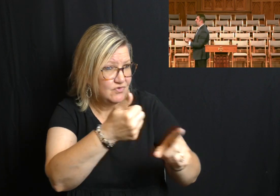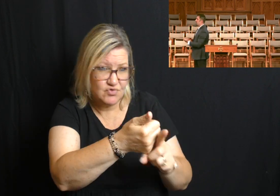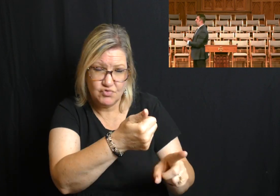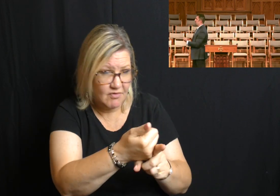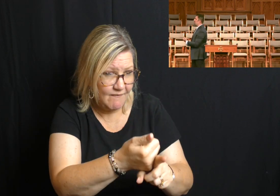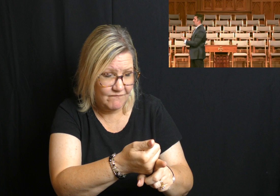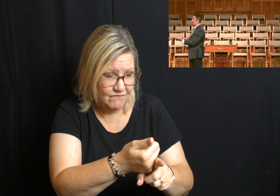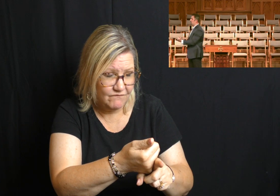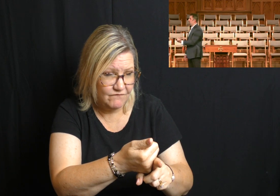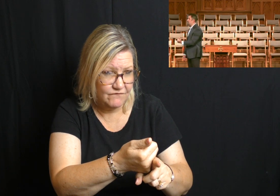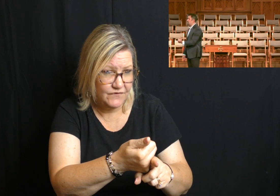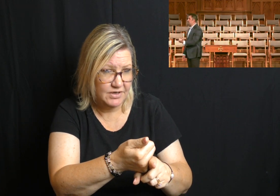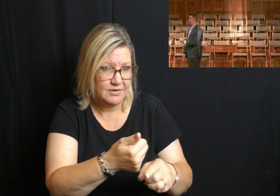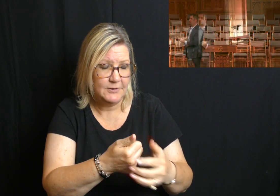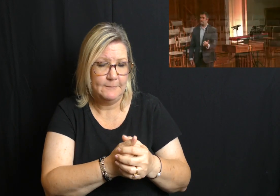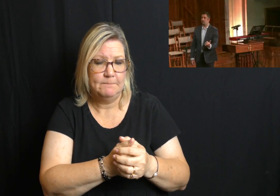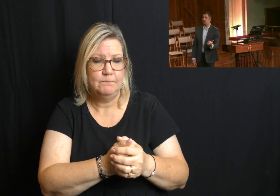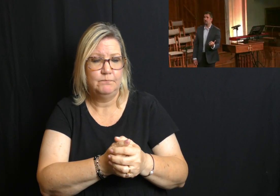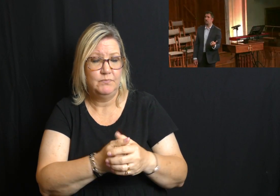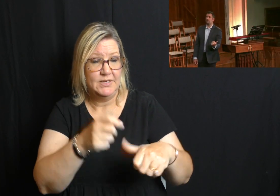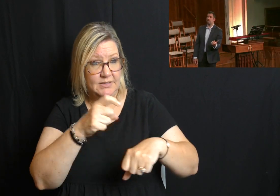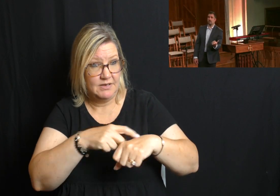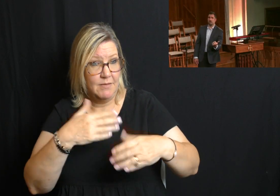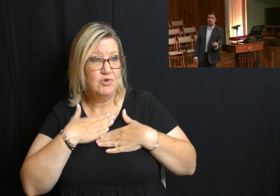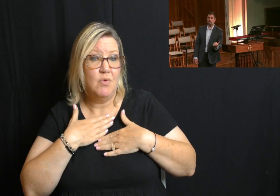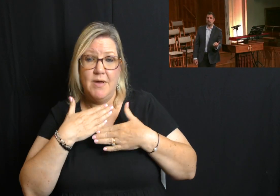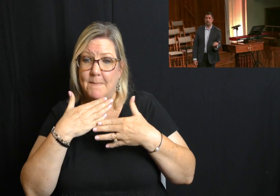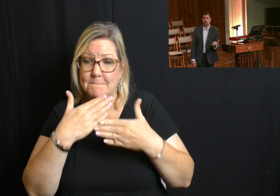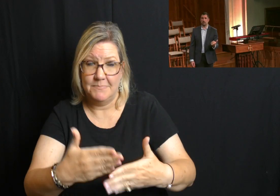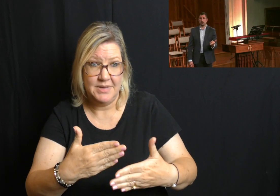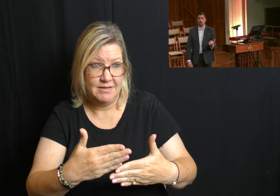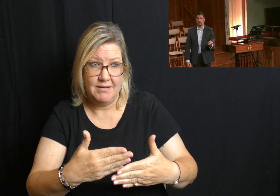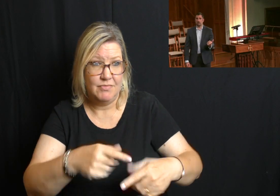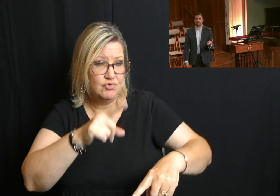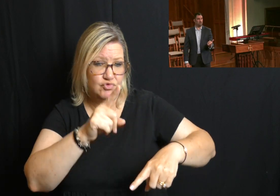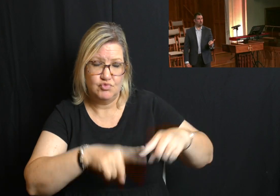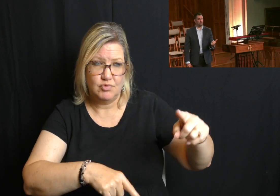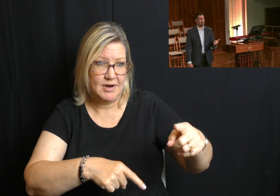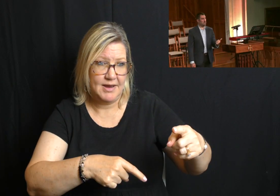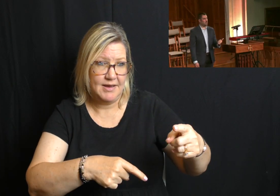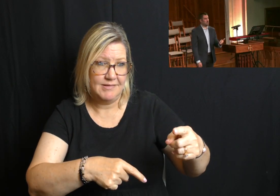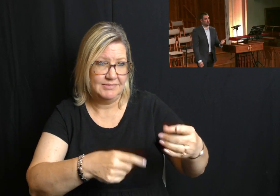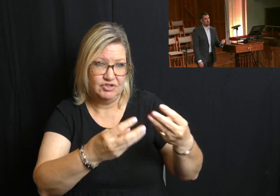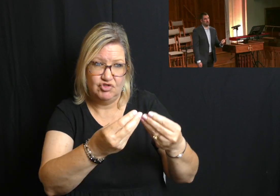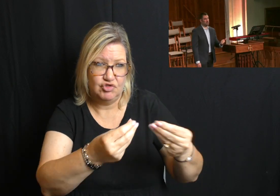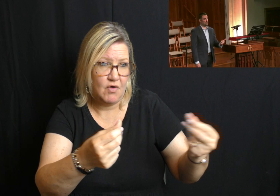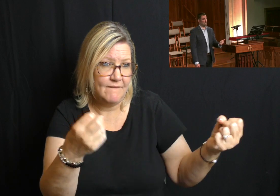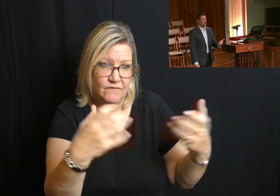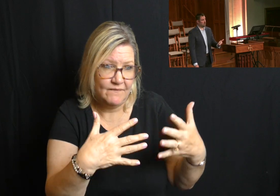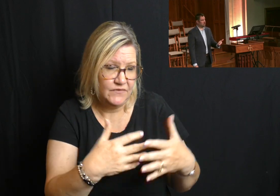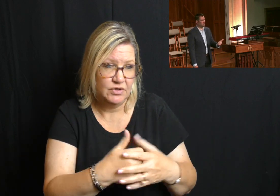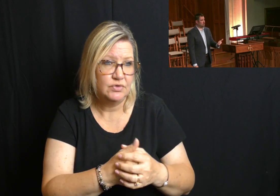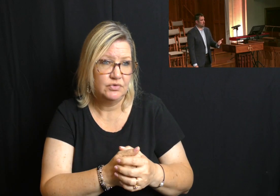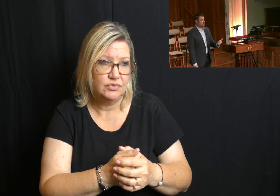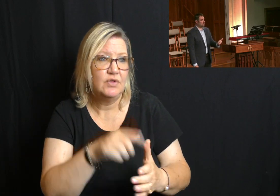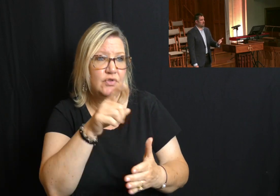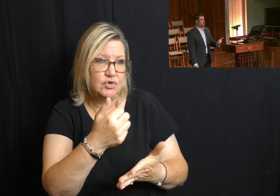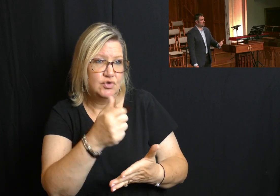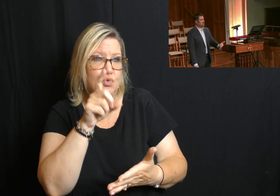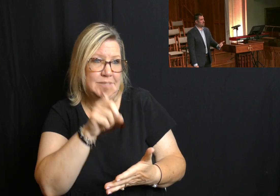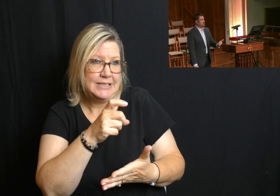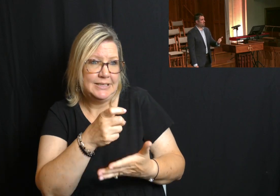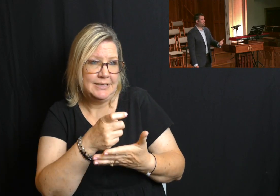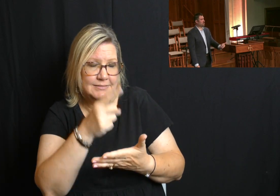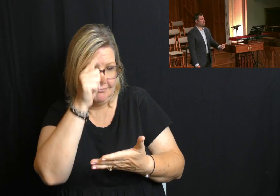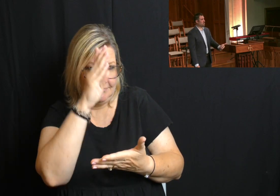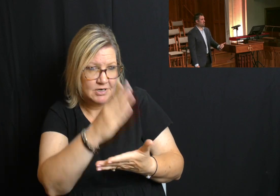time for you to admit that you cannot get out of your fears by yourself, that you need me. It's time for you to admit that you have sinned. And because